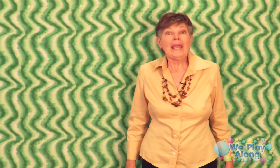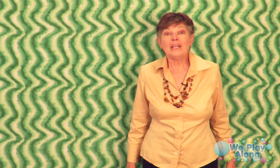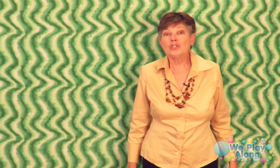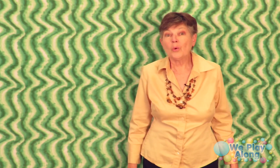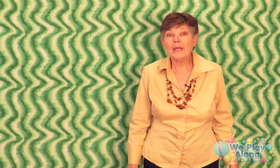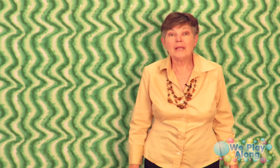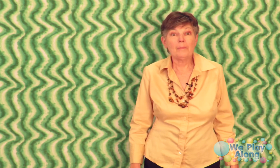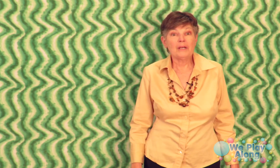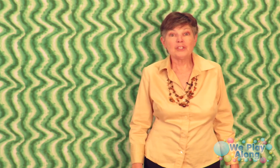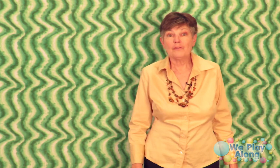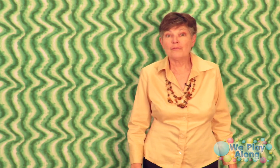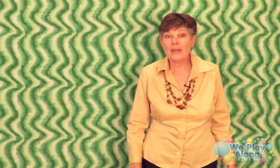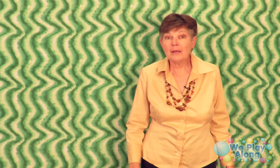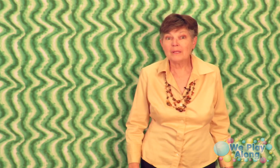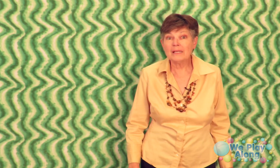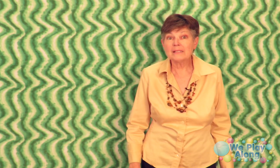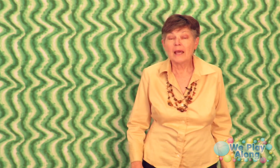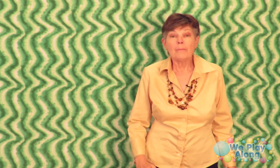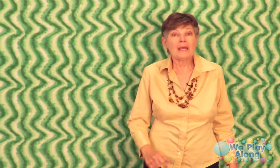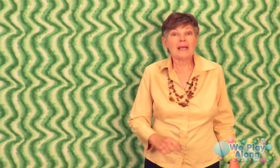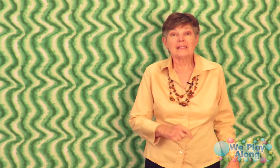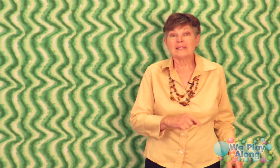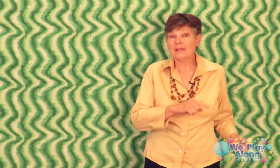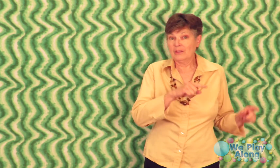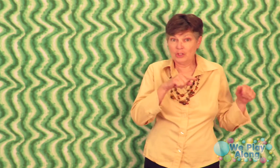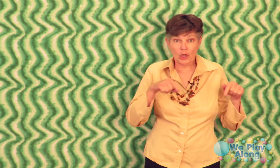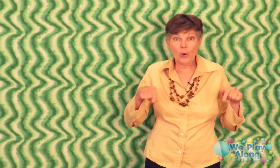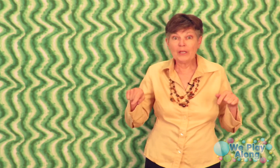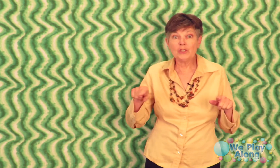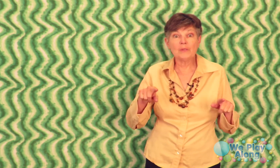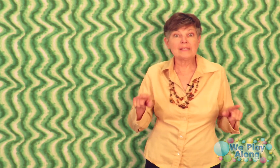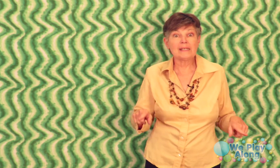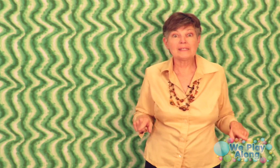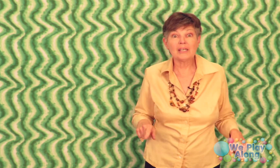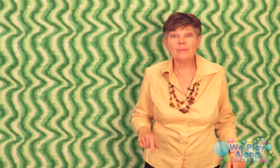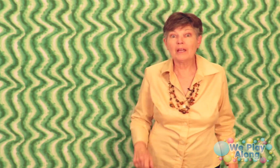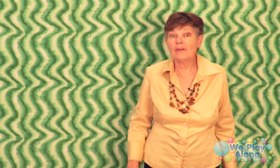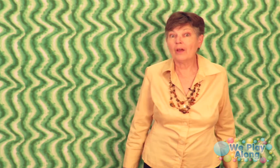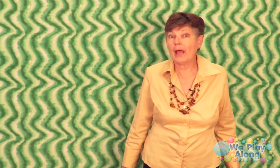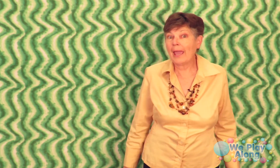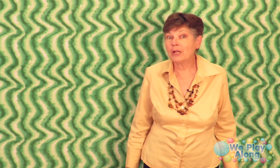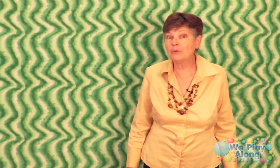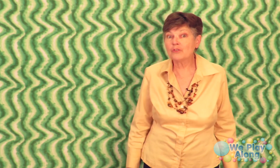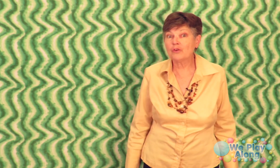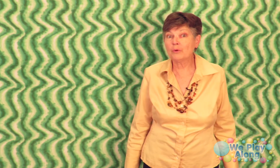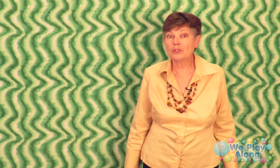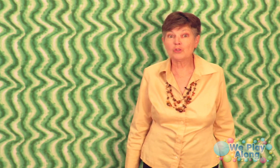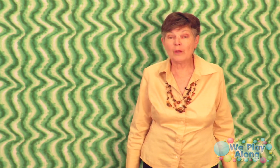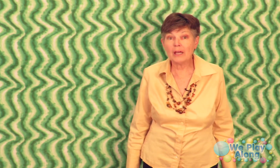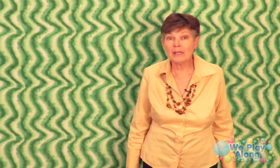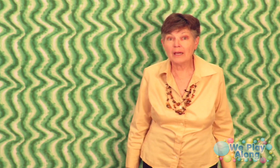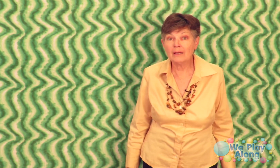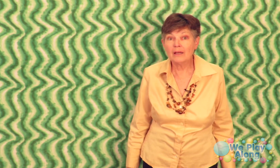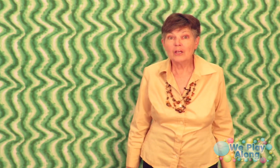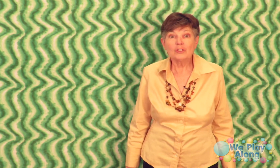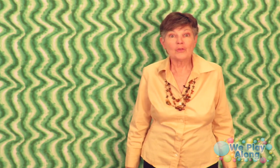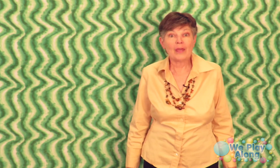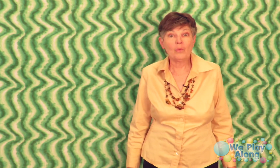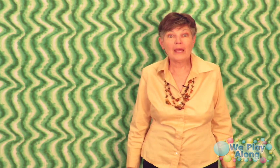He joined a bunch of families because to go into this exhibit of animals from Australia. So they went